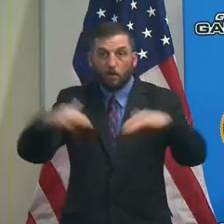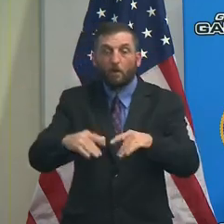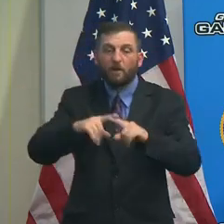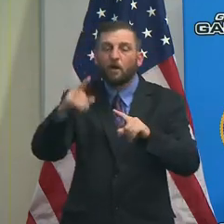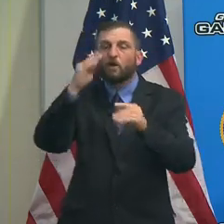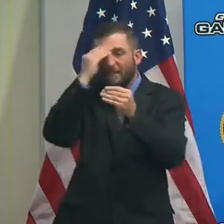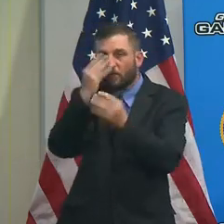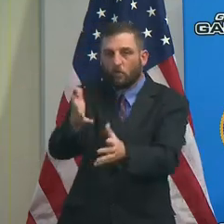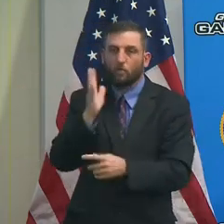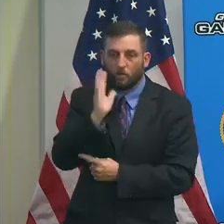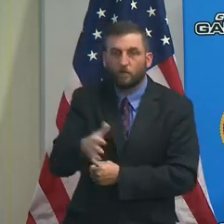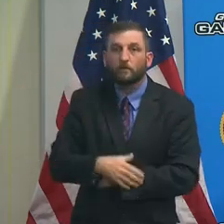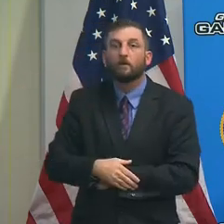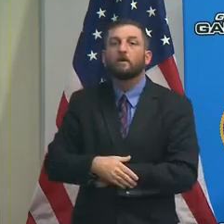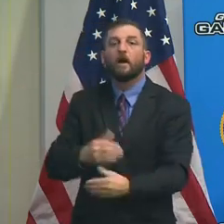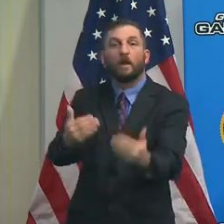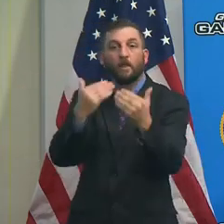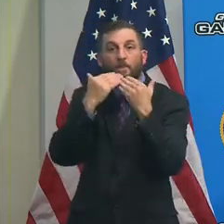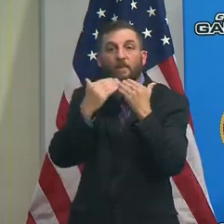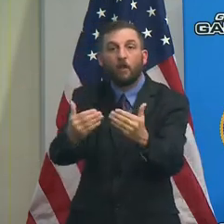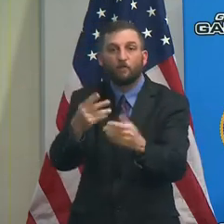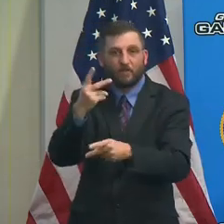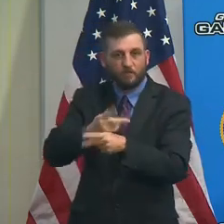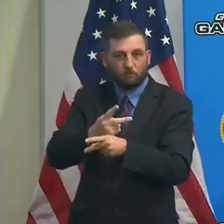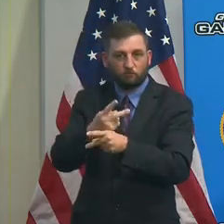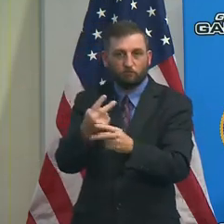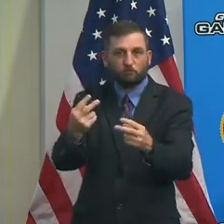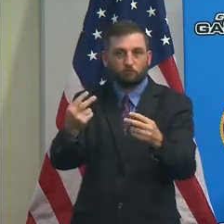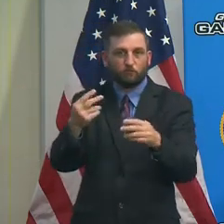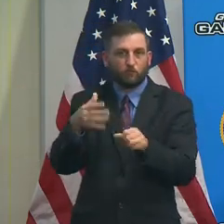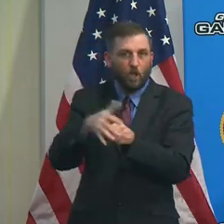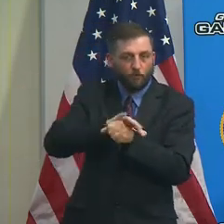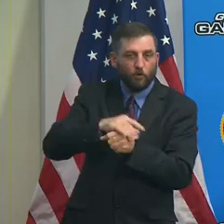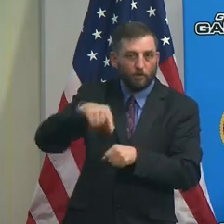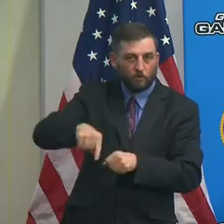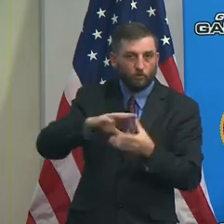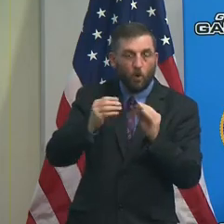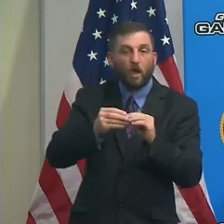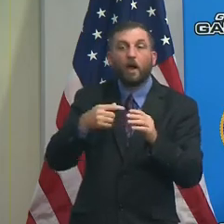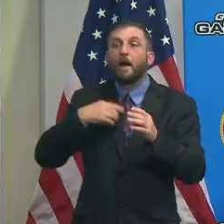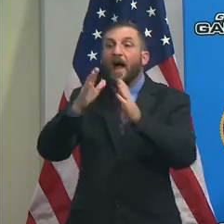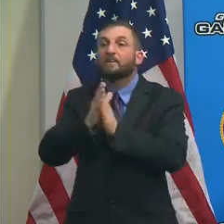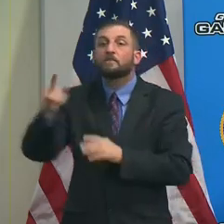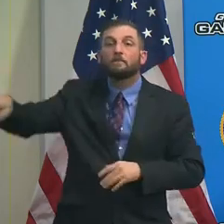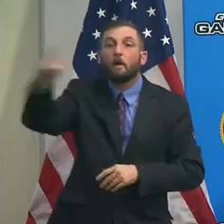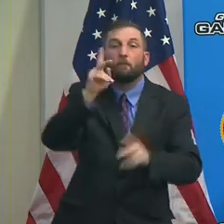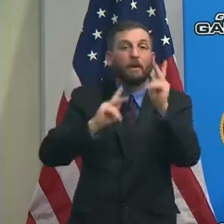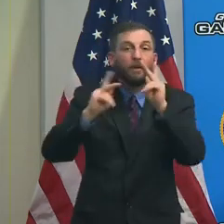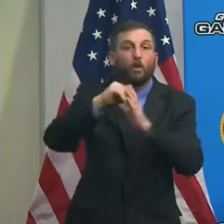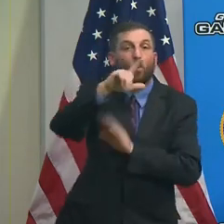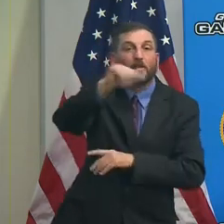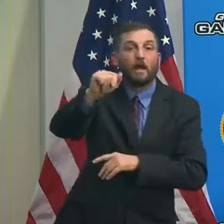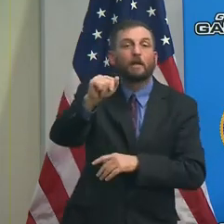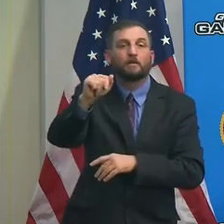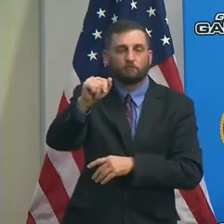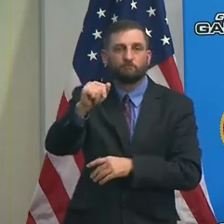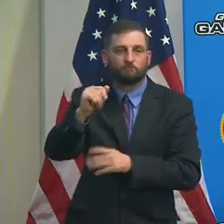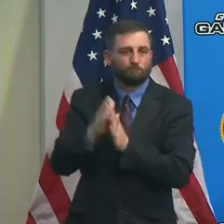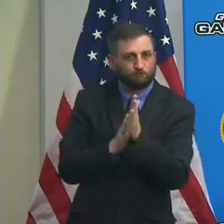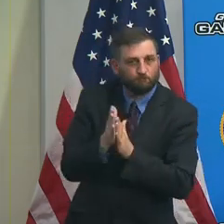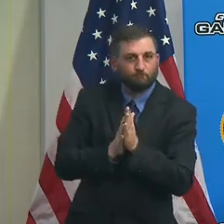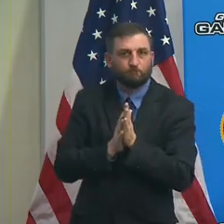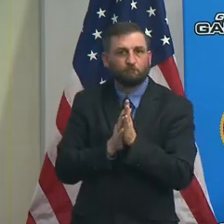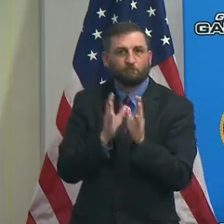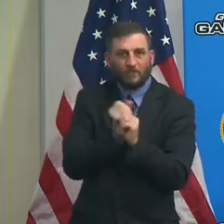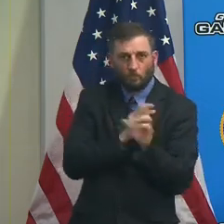know. Thank you for your continued coverage. Ask the people of Louisiana to be vigilant. Let's prepare